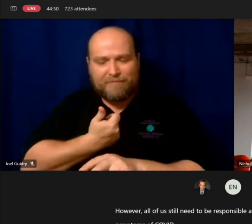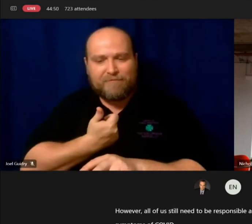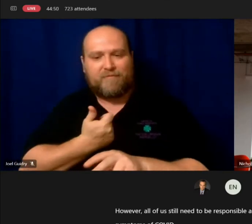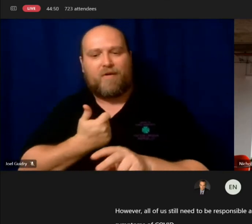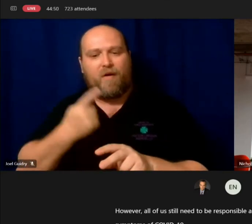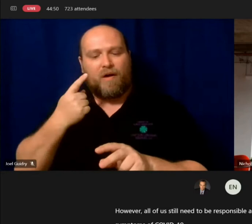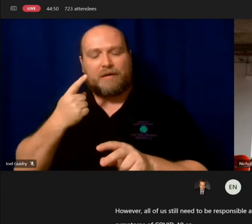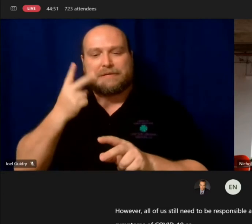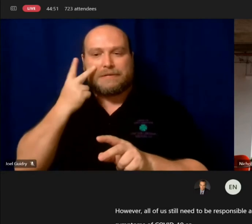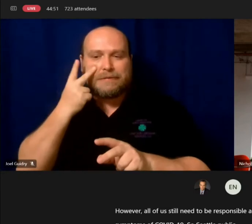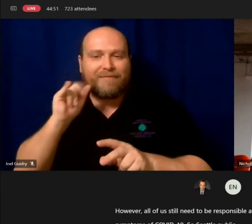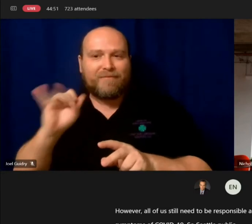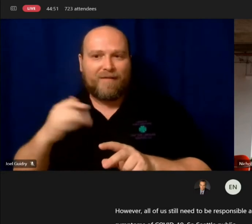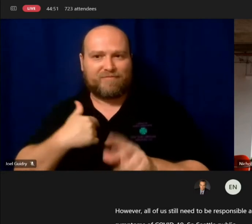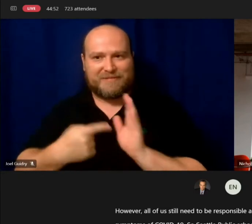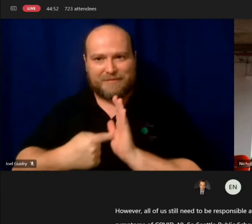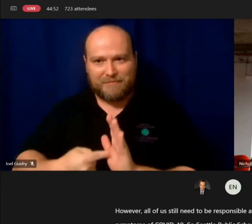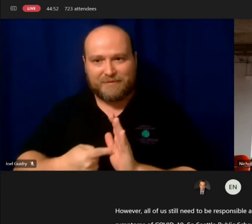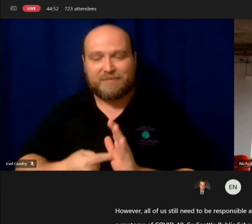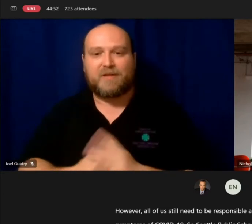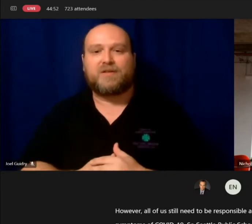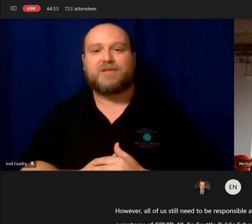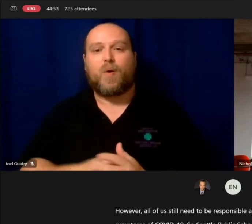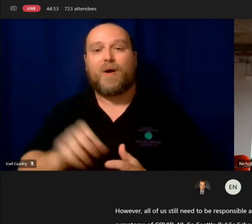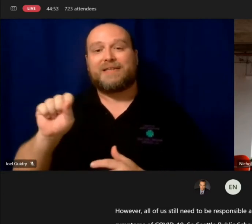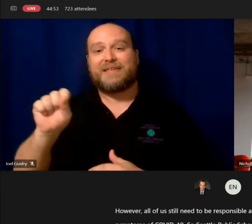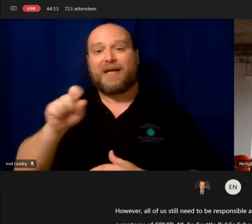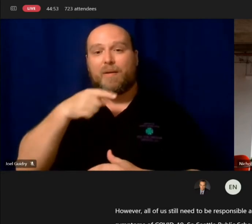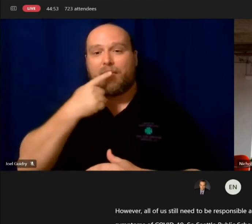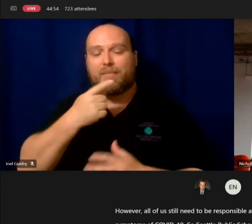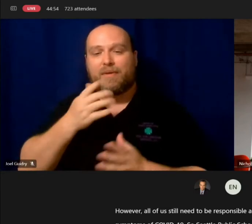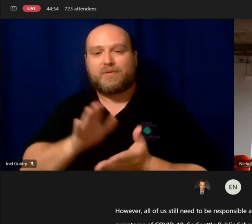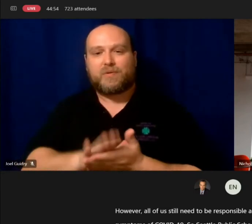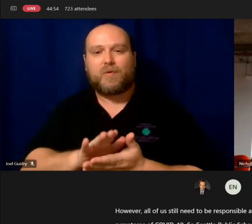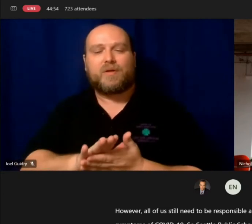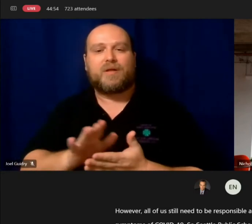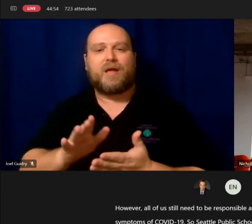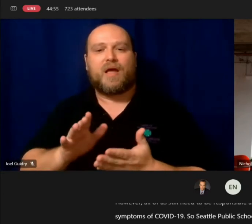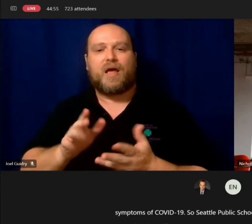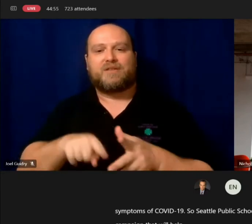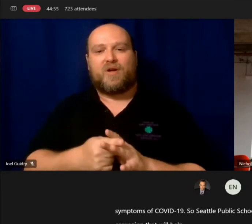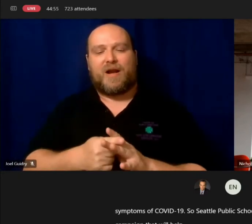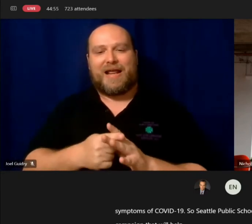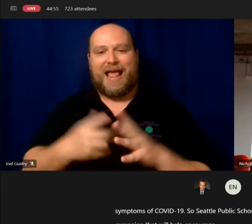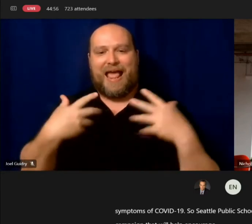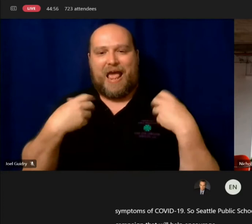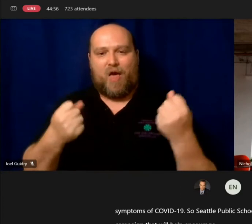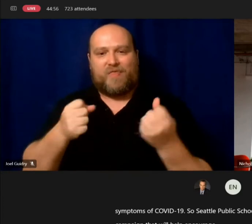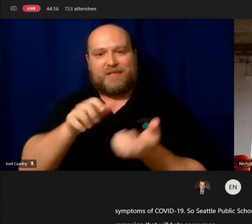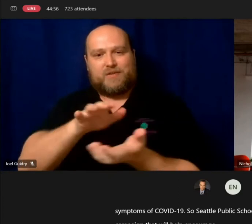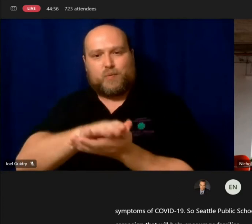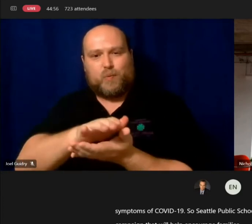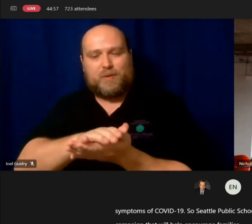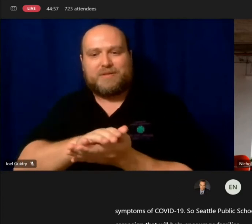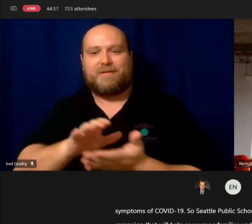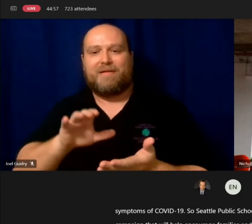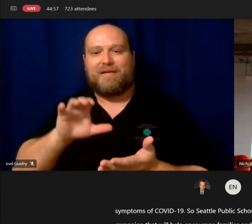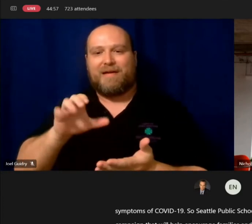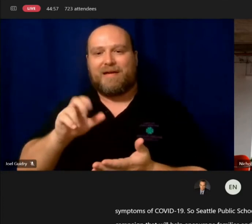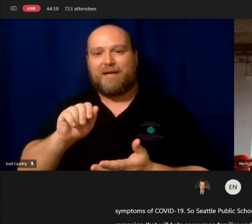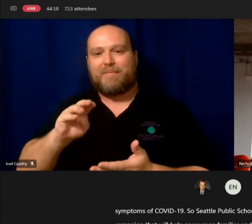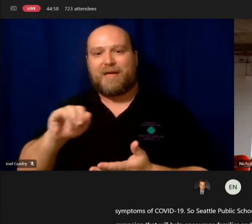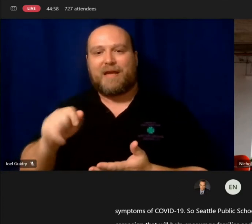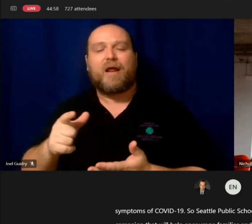is launching a healthy schools campaign that will help encourage families in their understanding of the symptoms